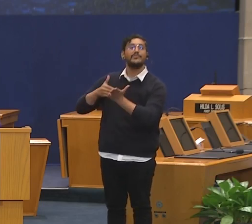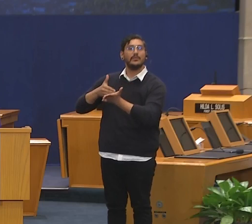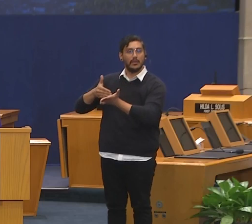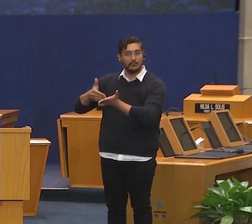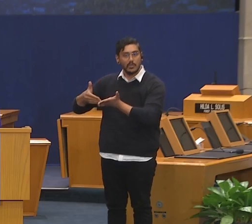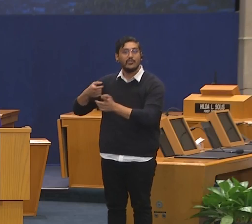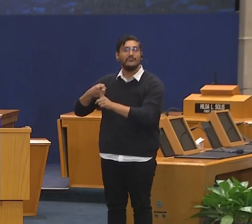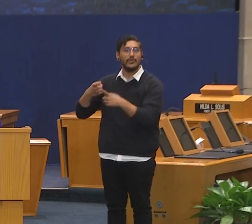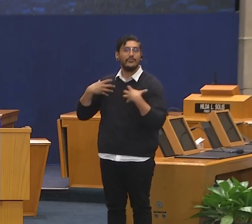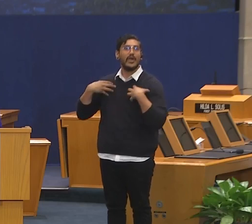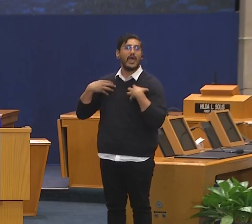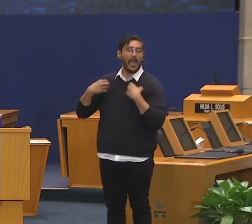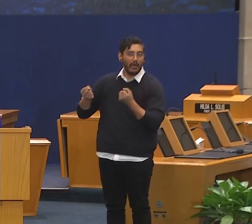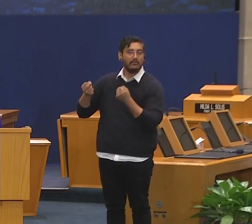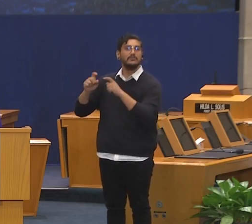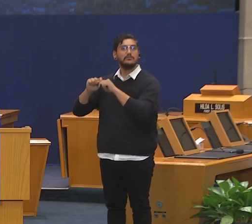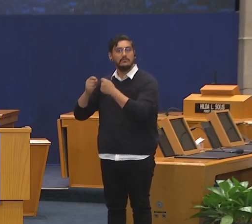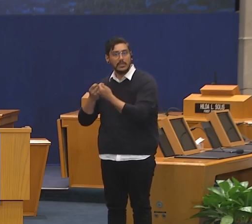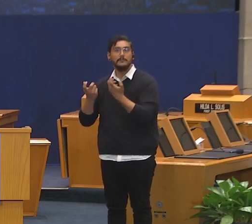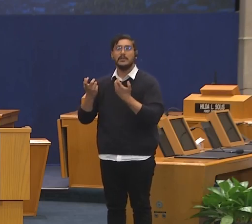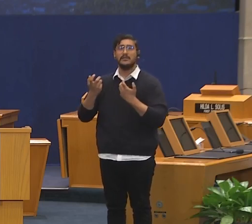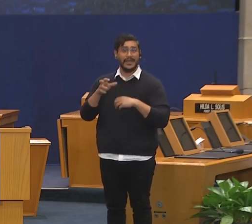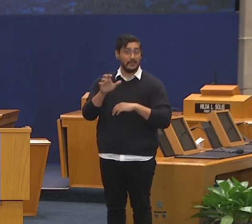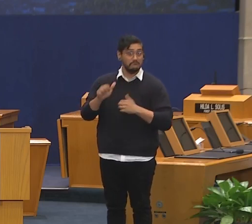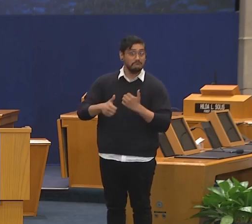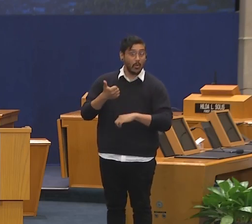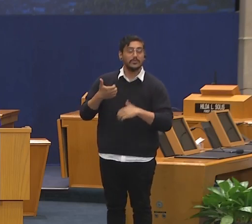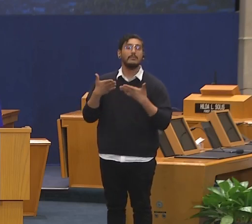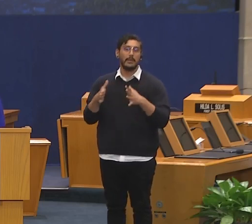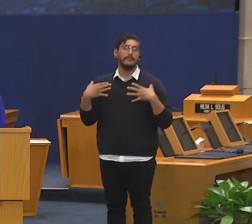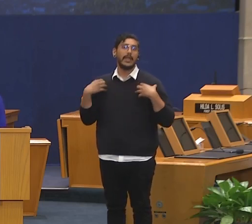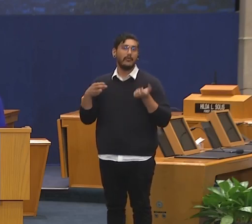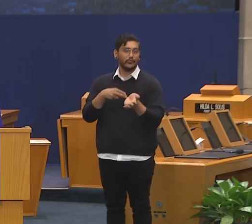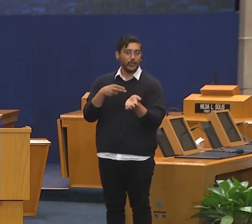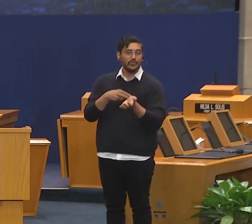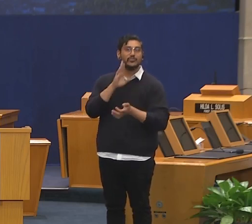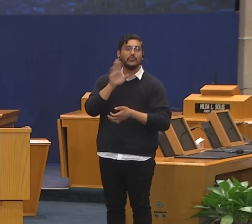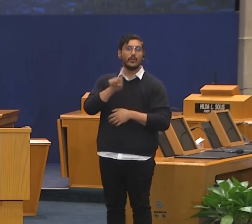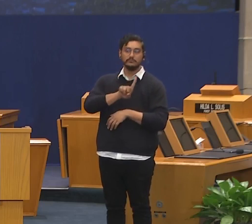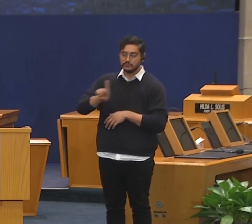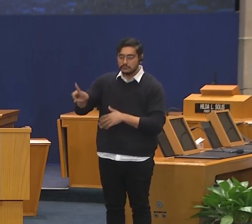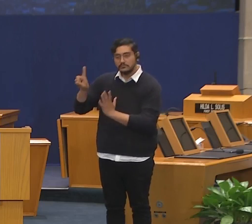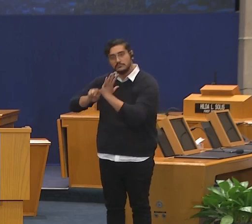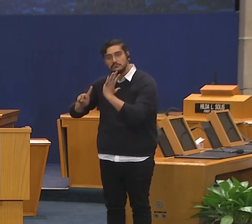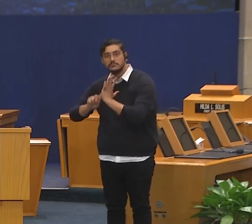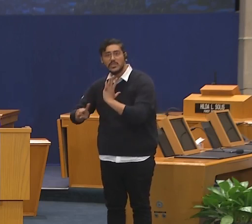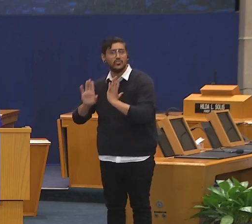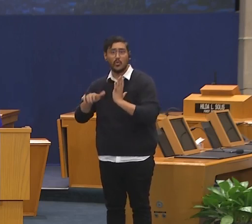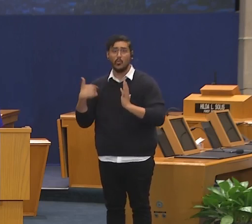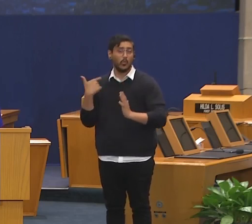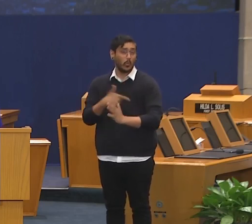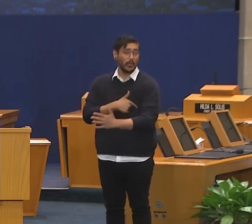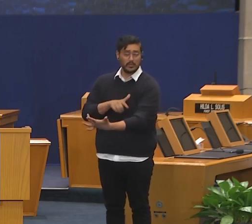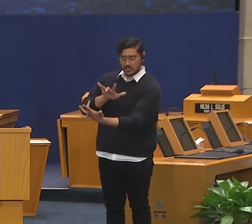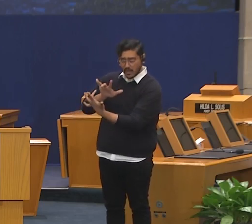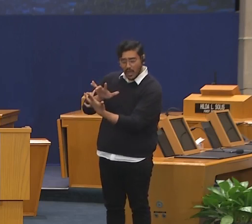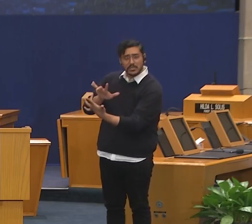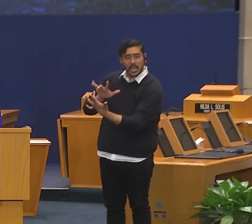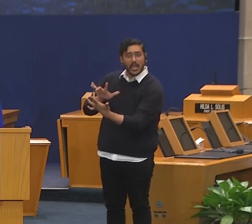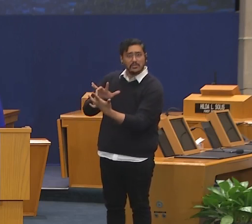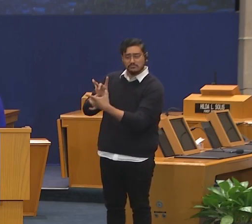facilities inspector teams, which are made up of primarily of public health nurses. So we're in very close contact and have long-standing